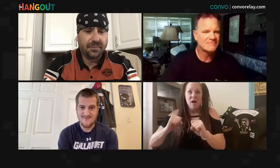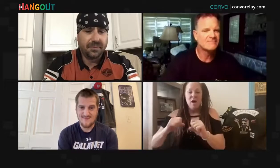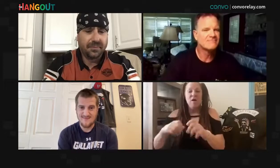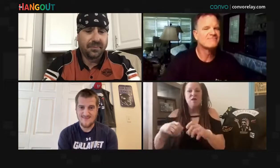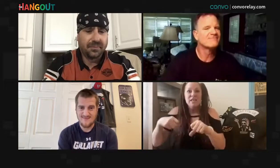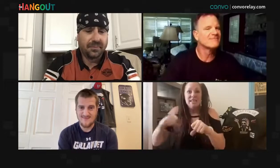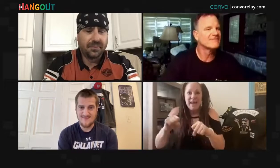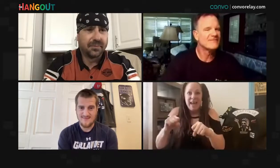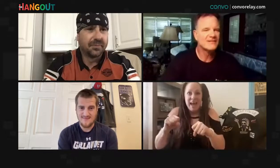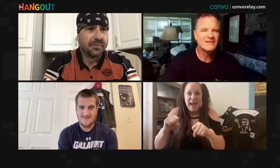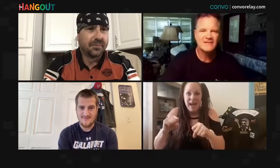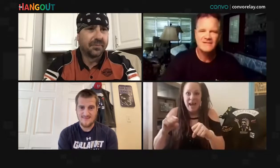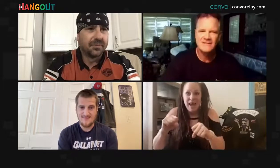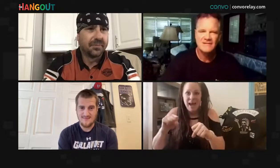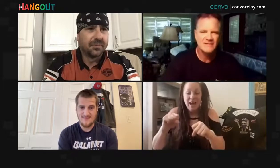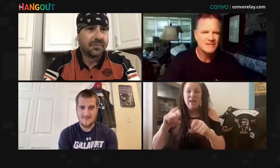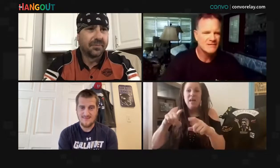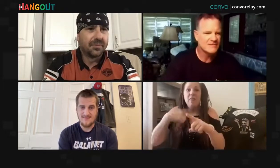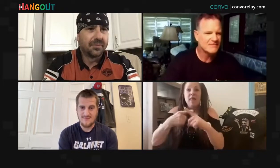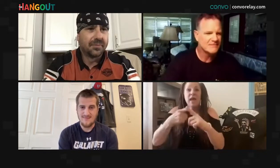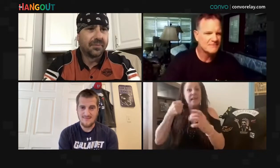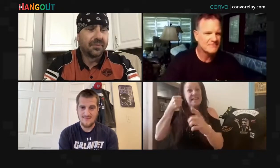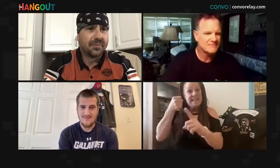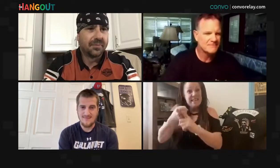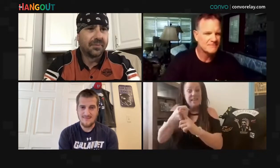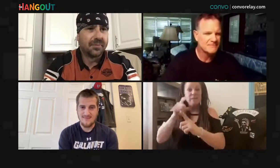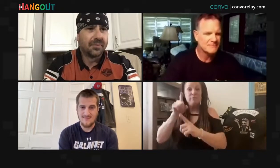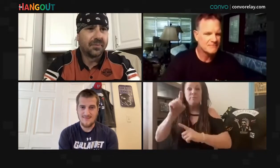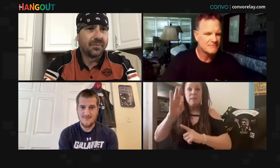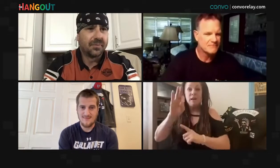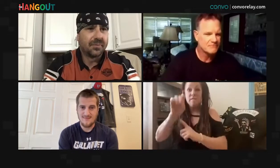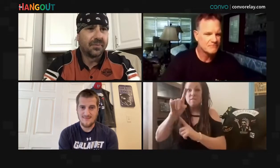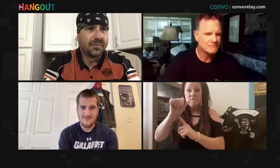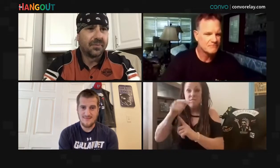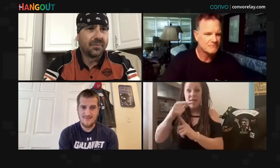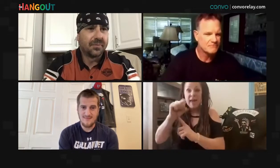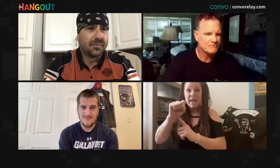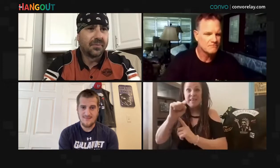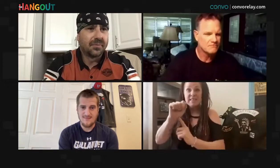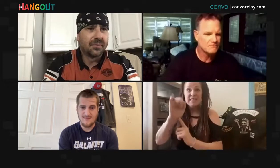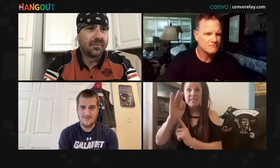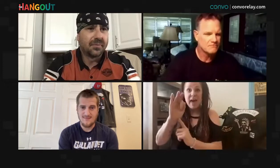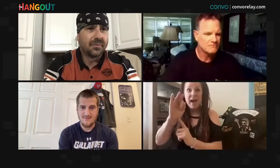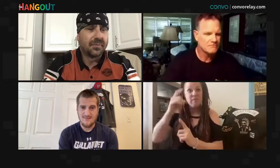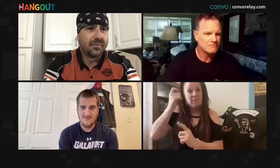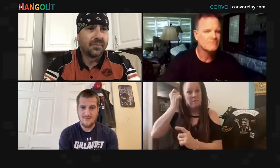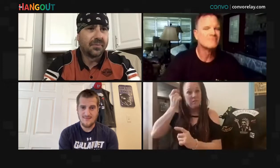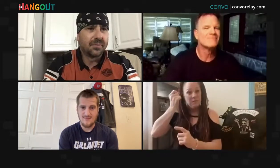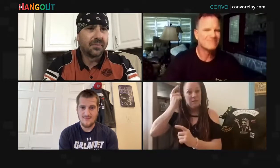in the hotel, got back on the road, and started driving again. And it wasn't until I hit